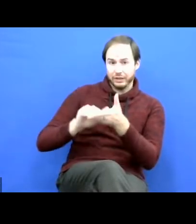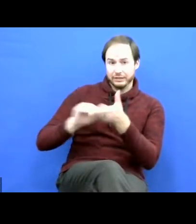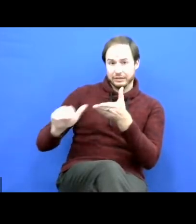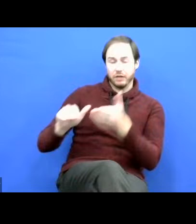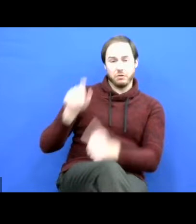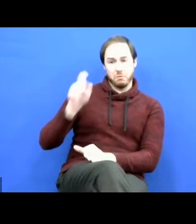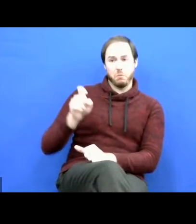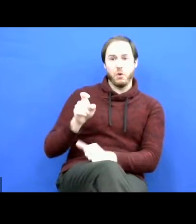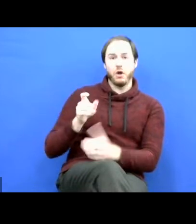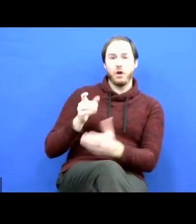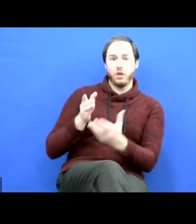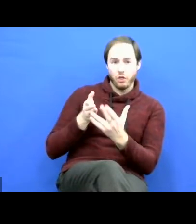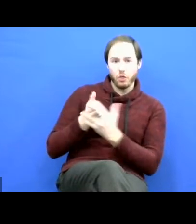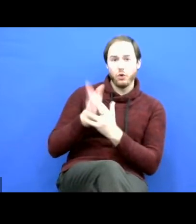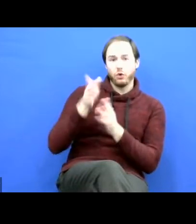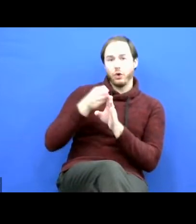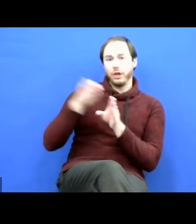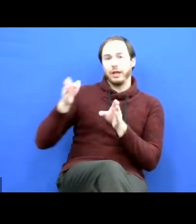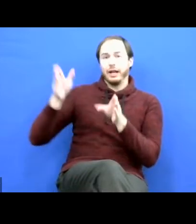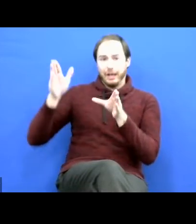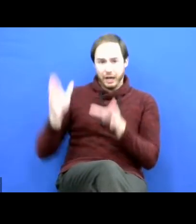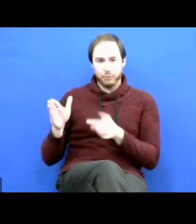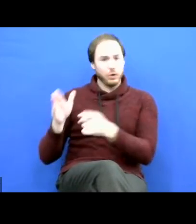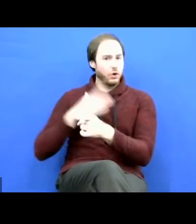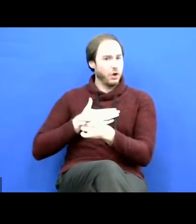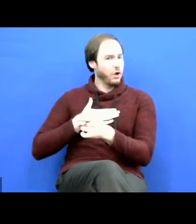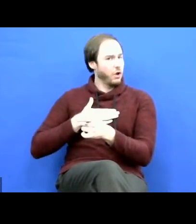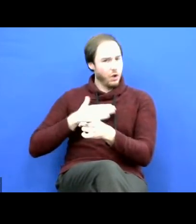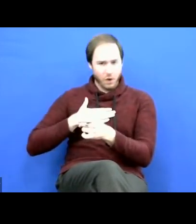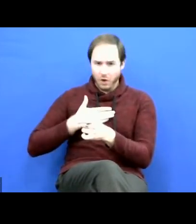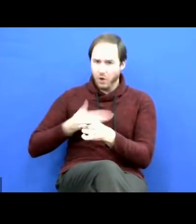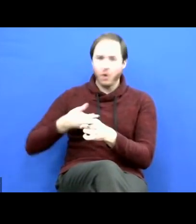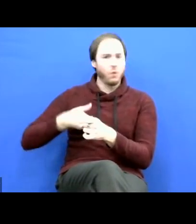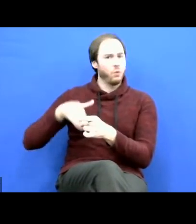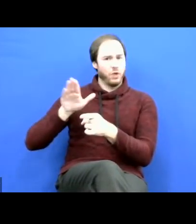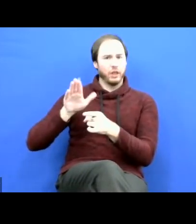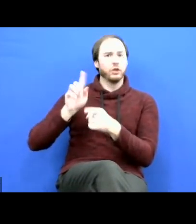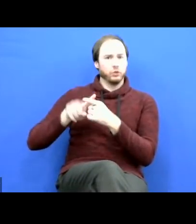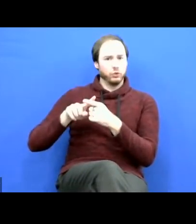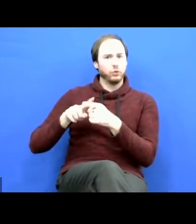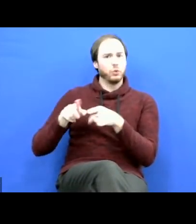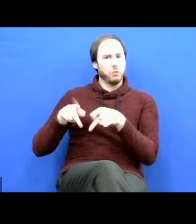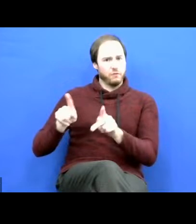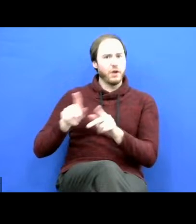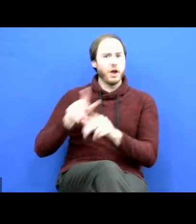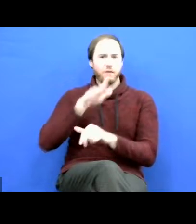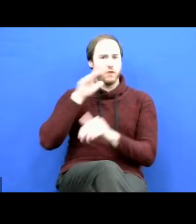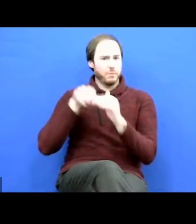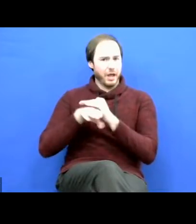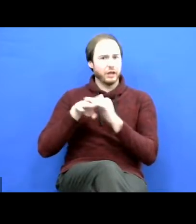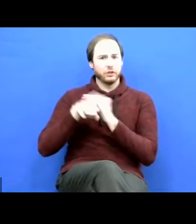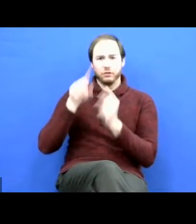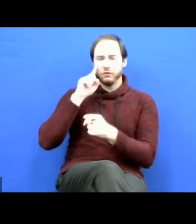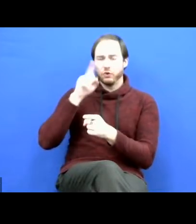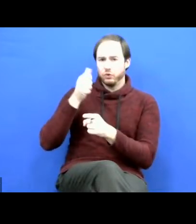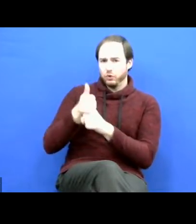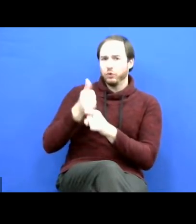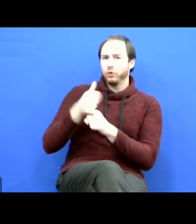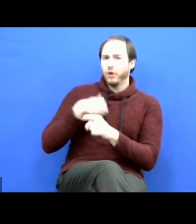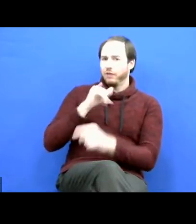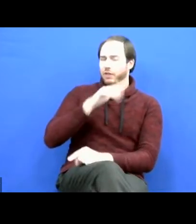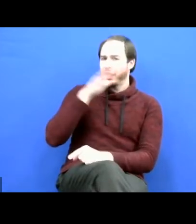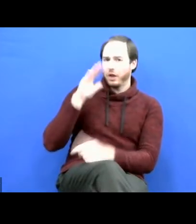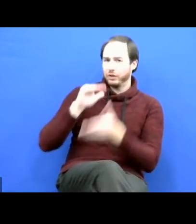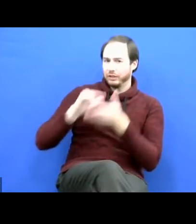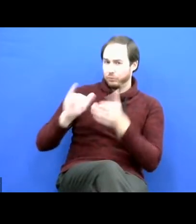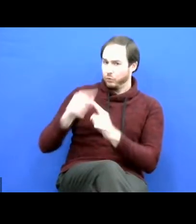come through your neighbor's property, that you're unwilling to provide a farm access through your own property so that you can get the agricultural exemption. Is